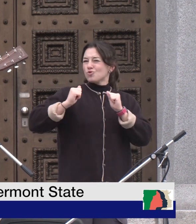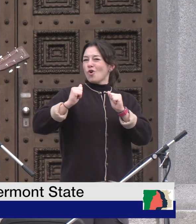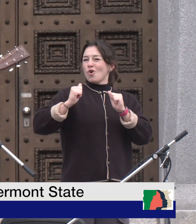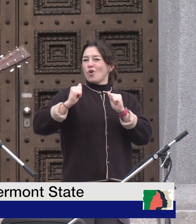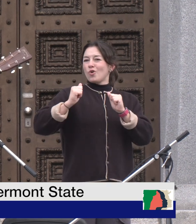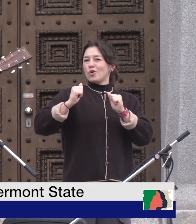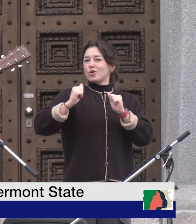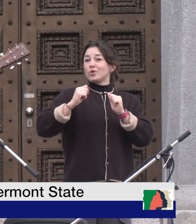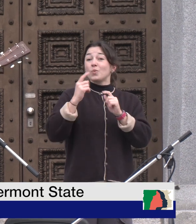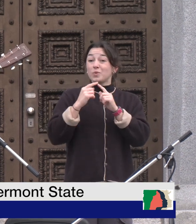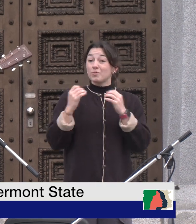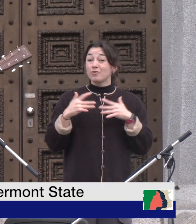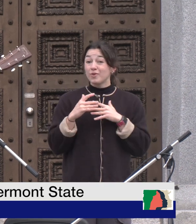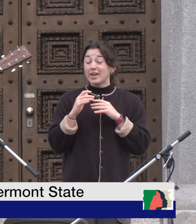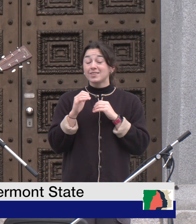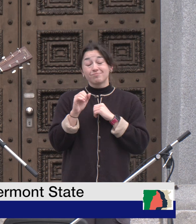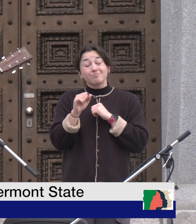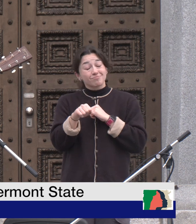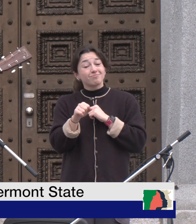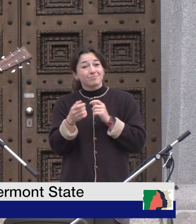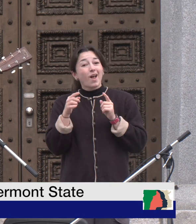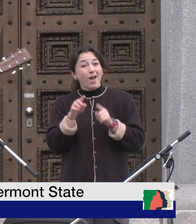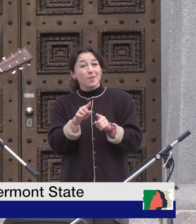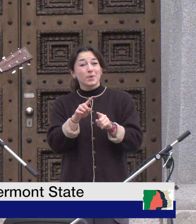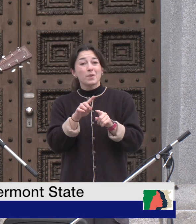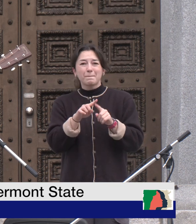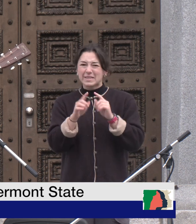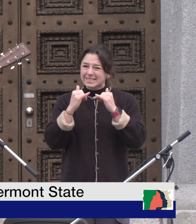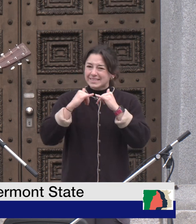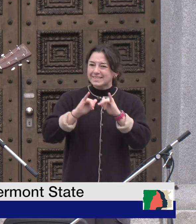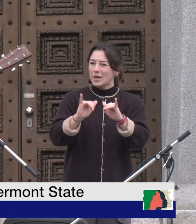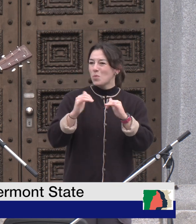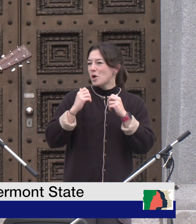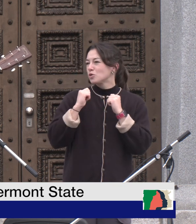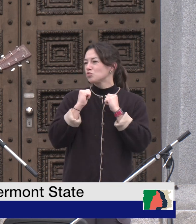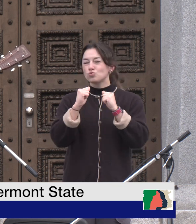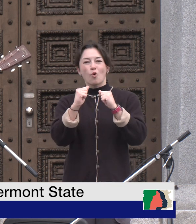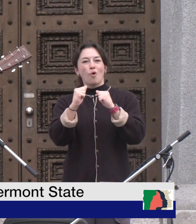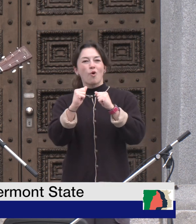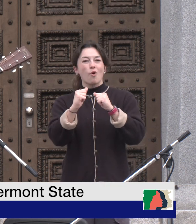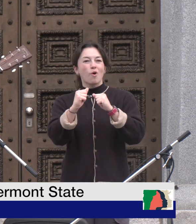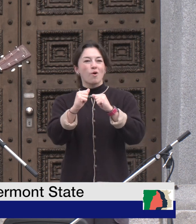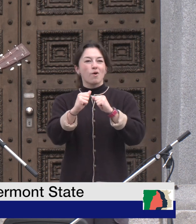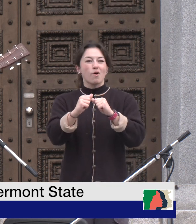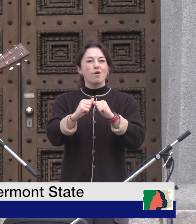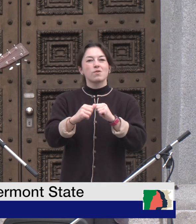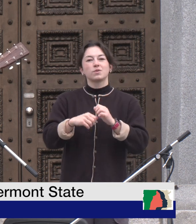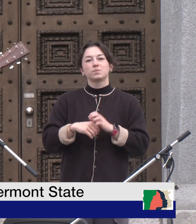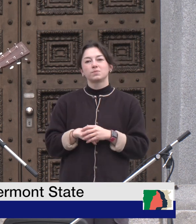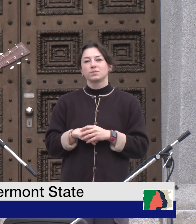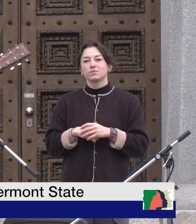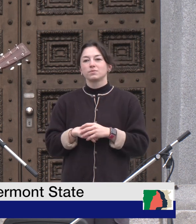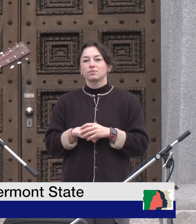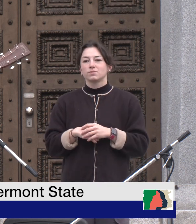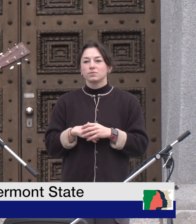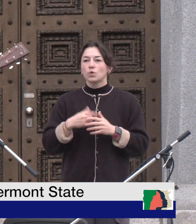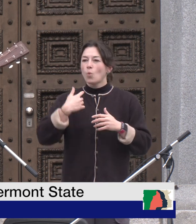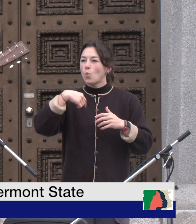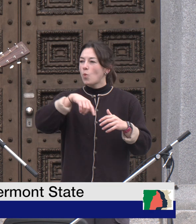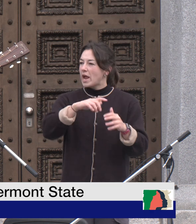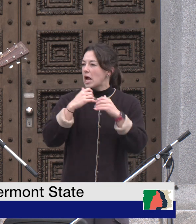we are afraid. 'Cause we are stronger than that. We